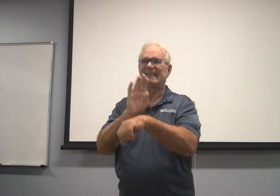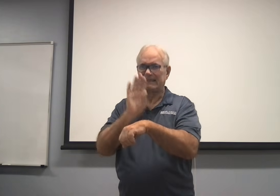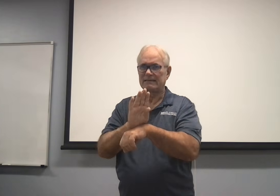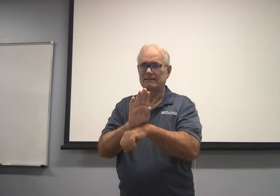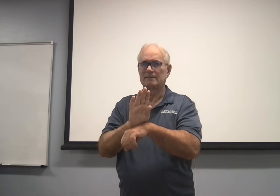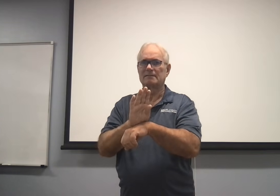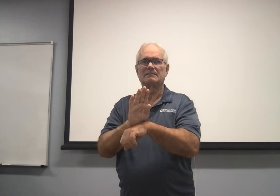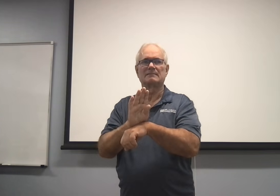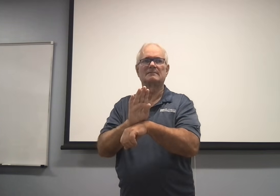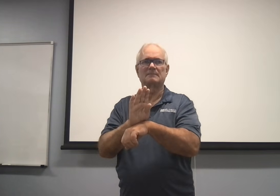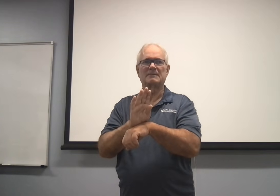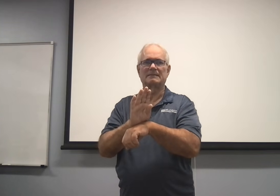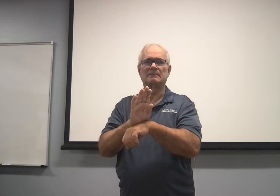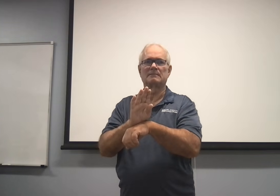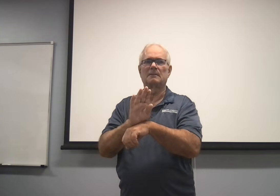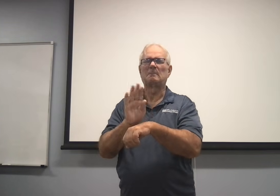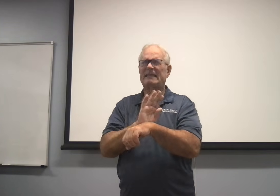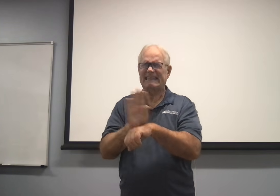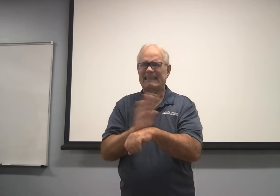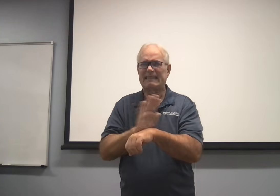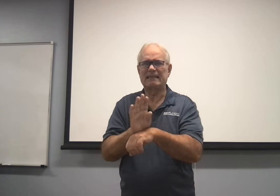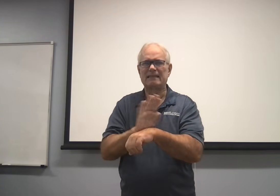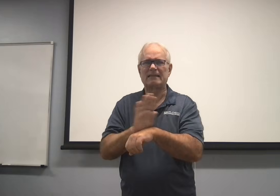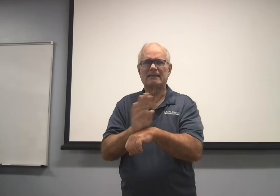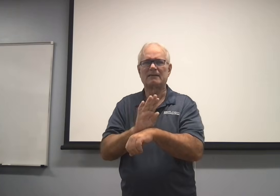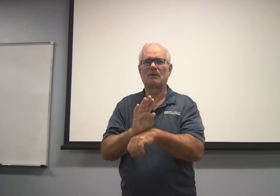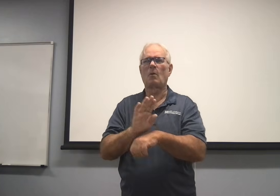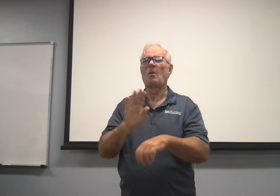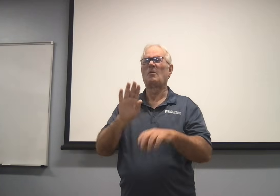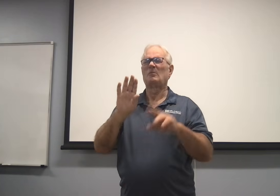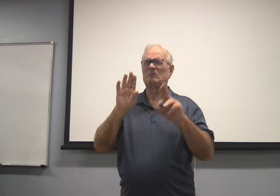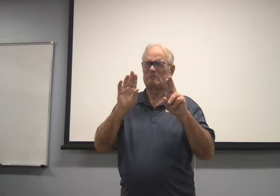This is business. I'm busy.